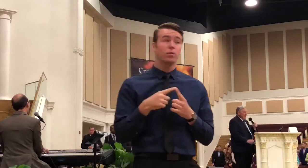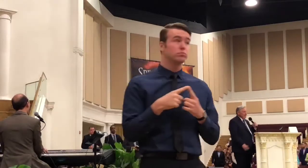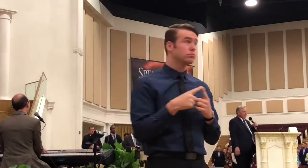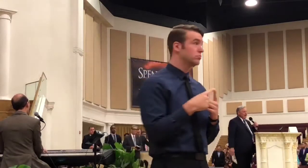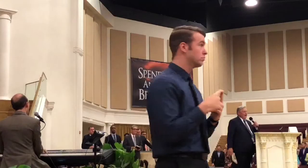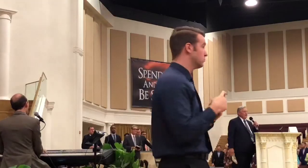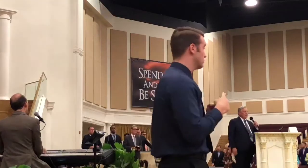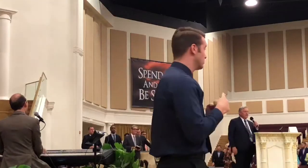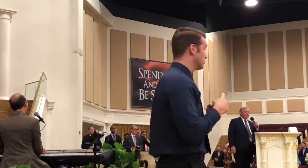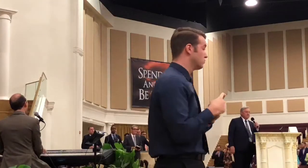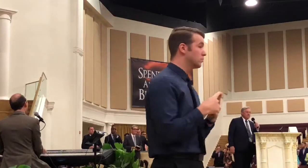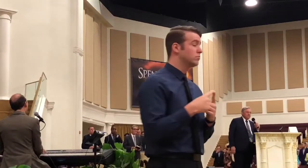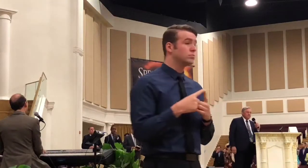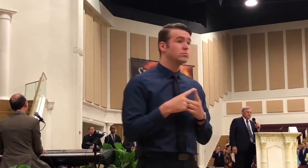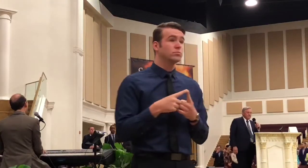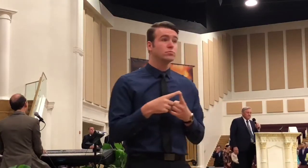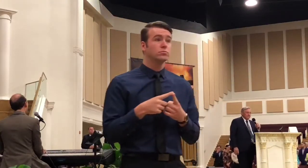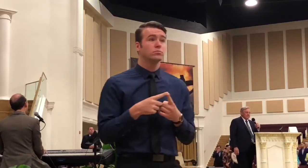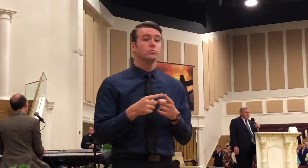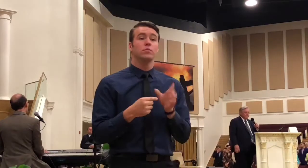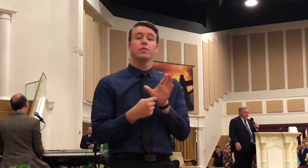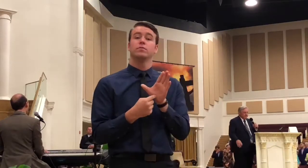the fact that